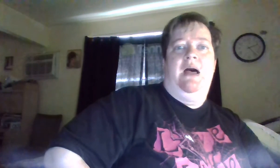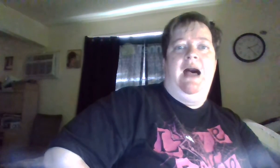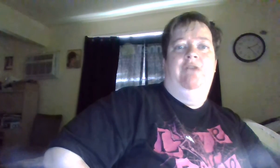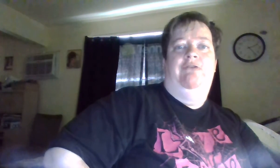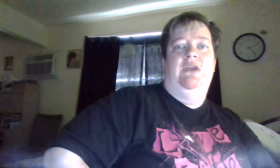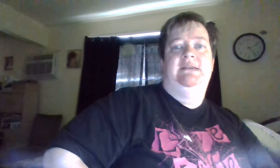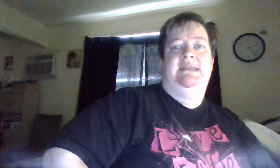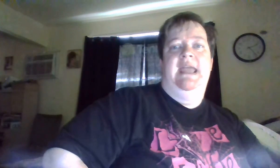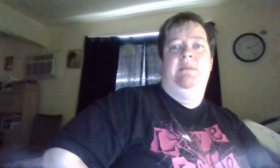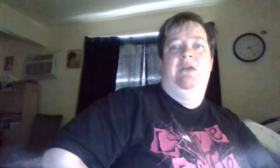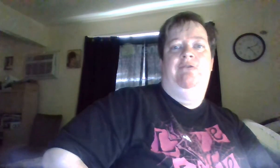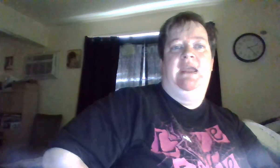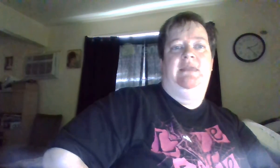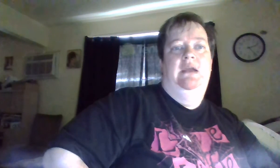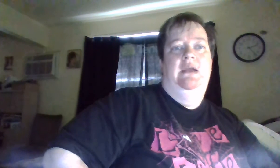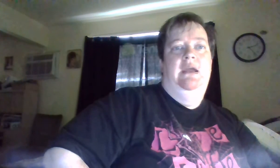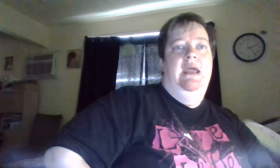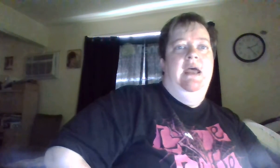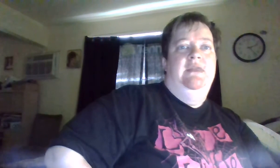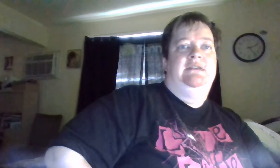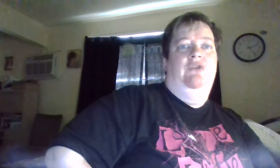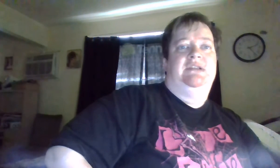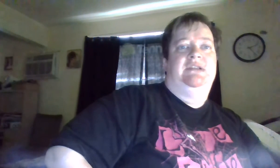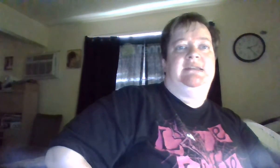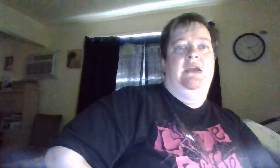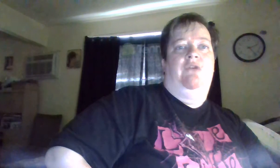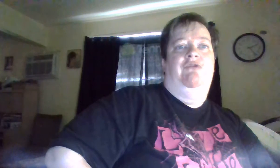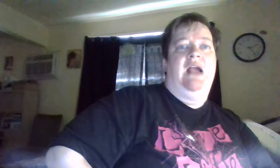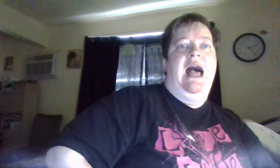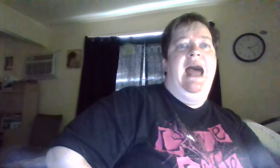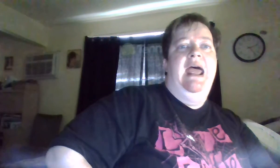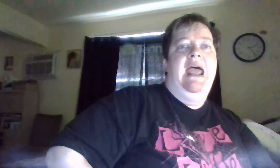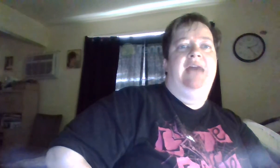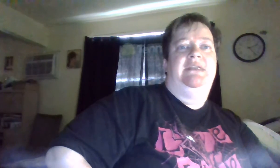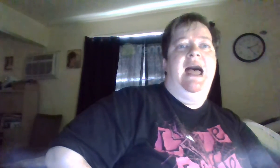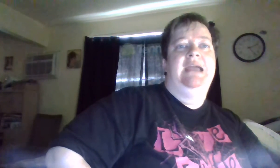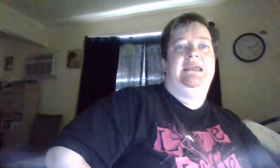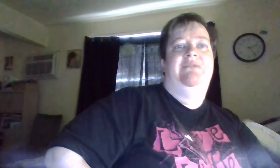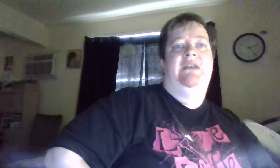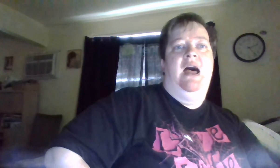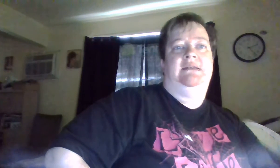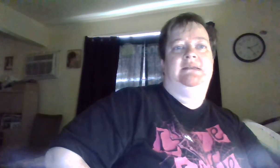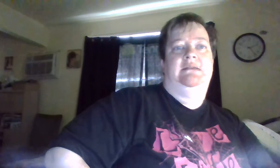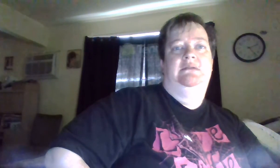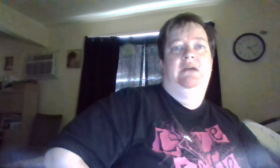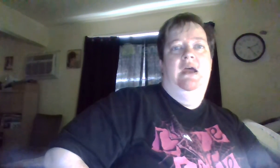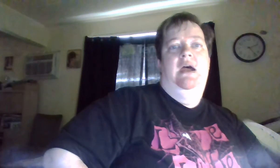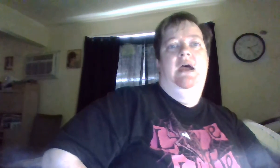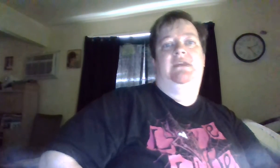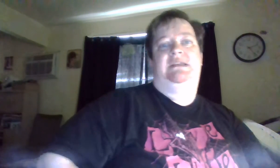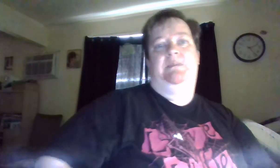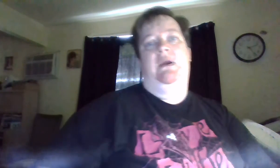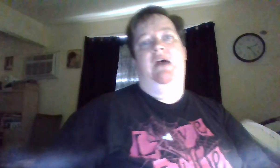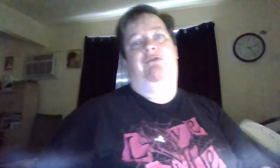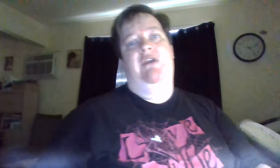how fear is the enemy of faith. This verse that's here, for God hath not given us the spirit of fear,